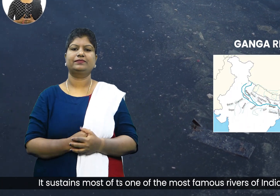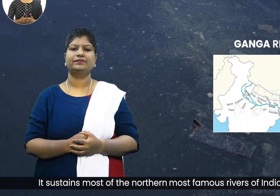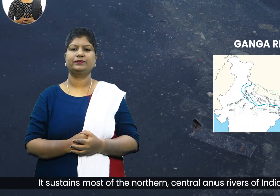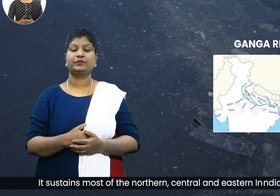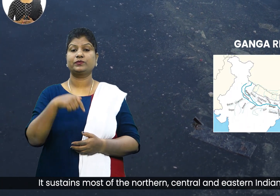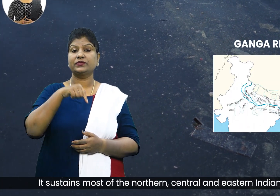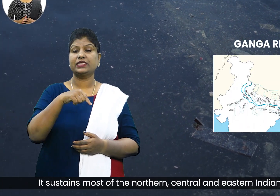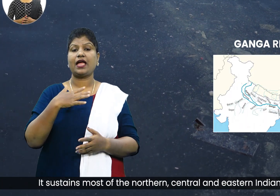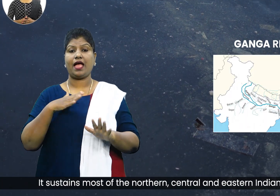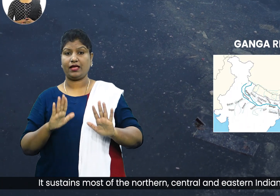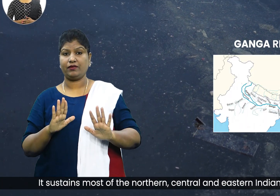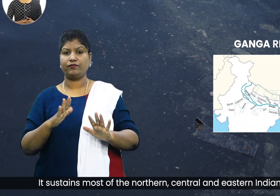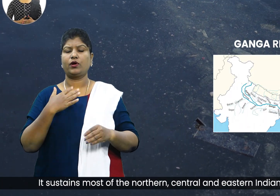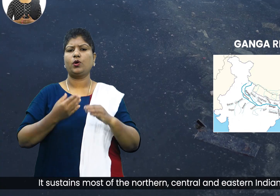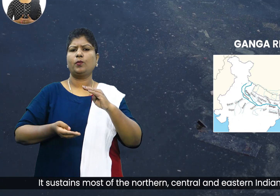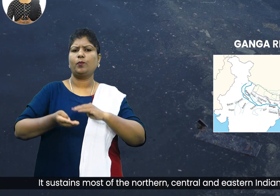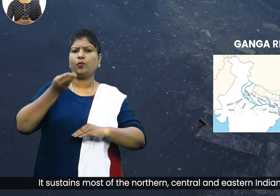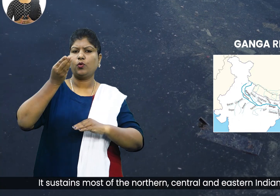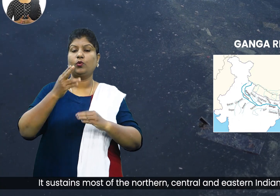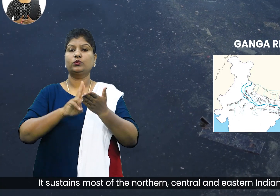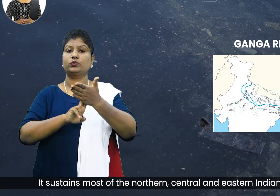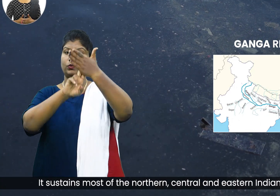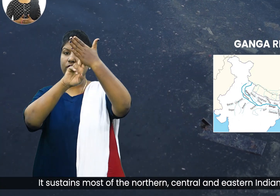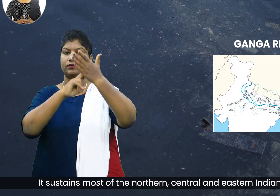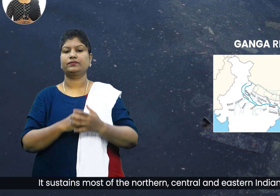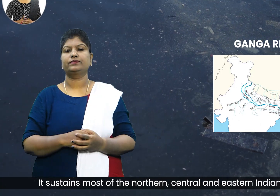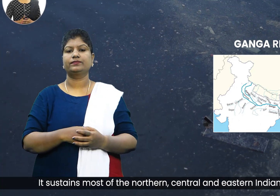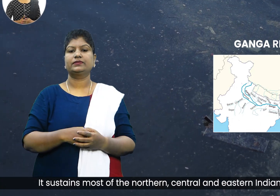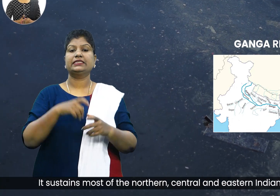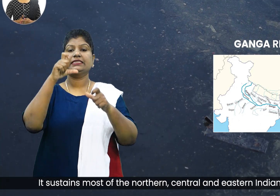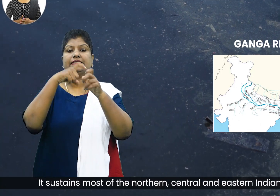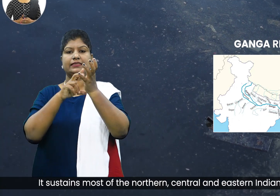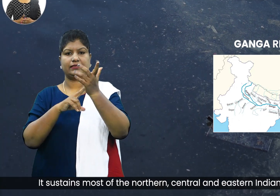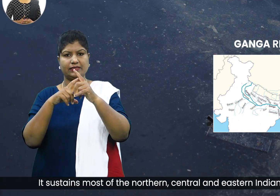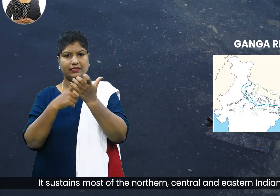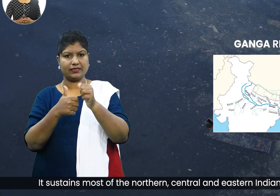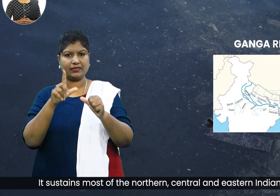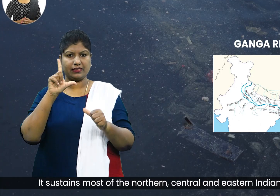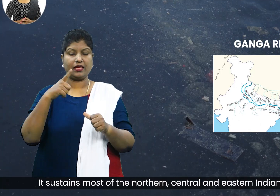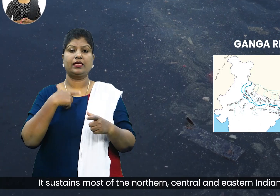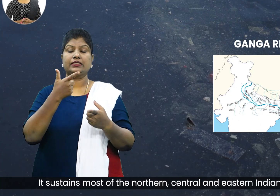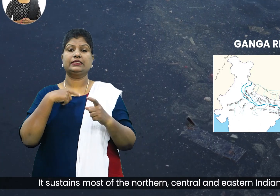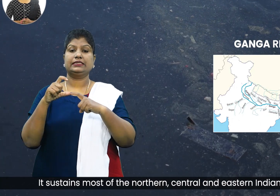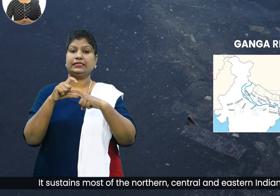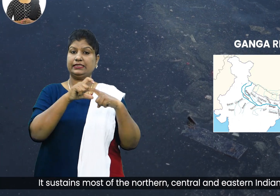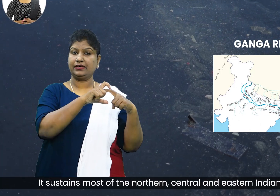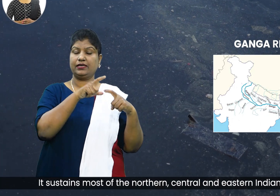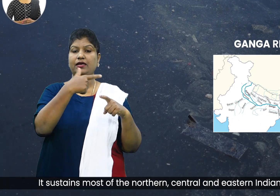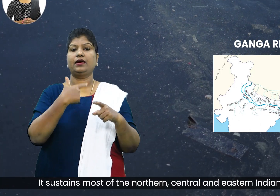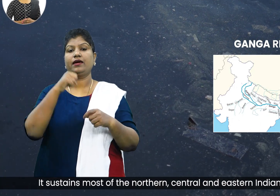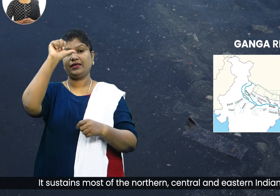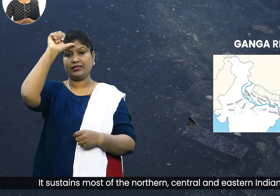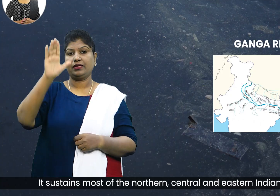It sustains most of the northern, central and eastern Indian population.